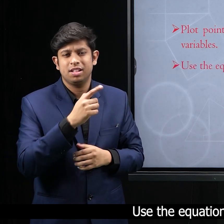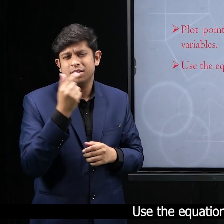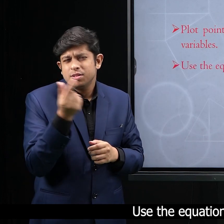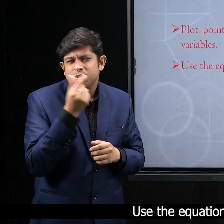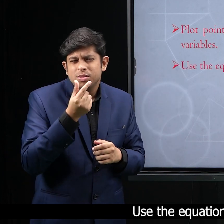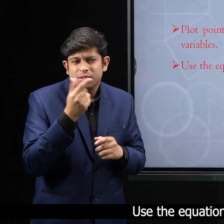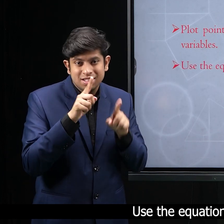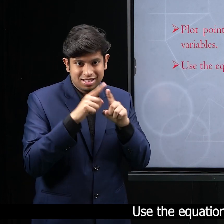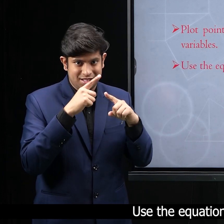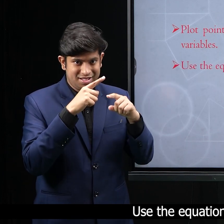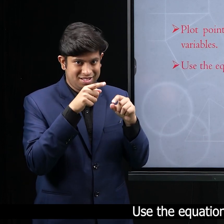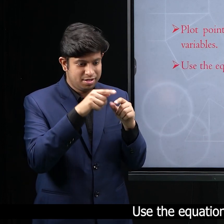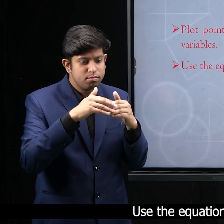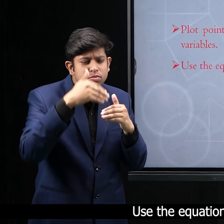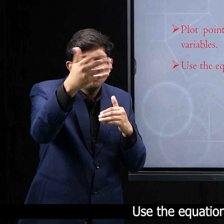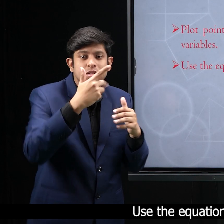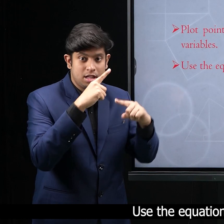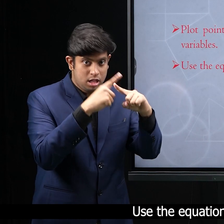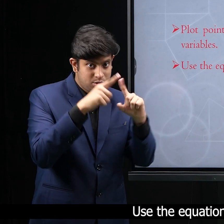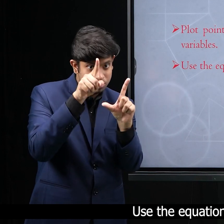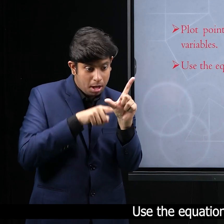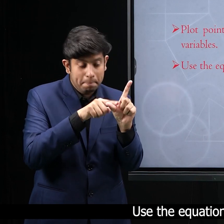use the equation to predict x and y values,